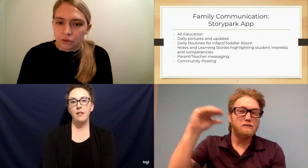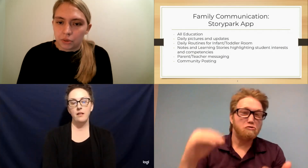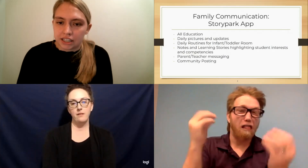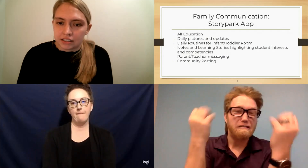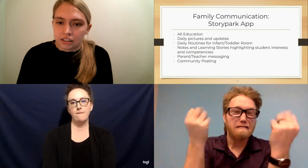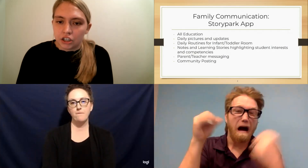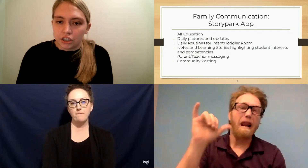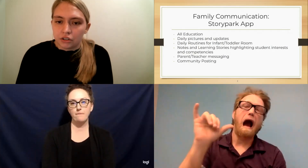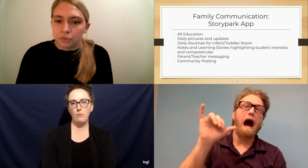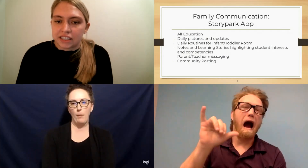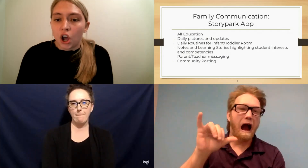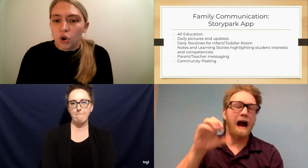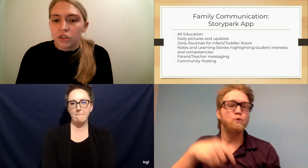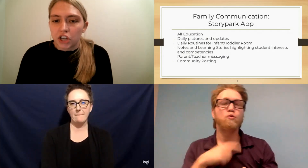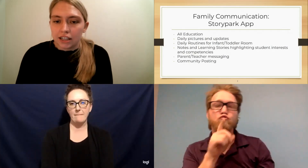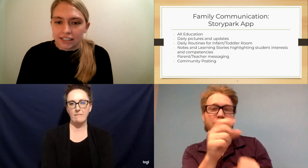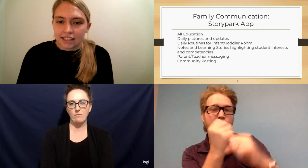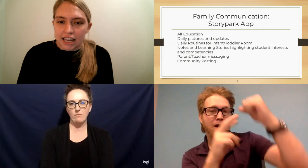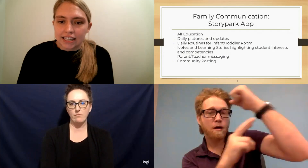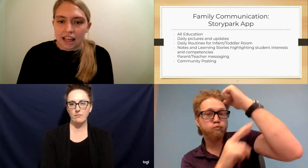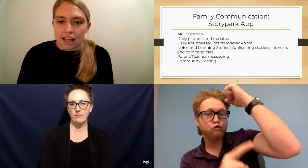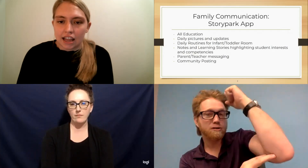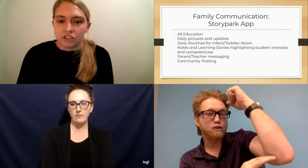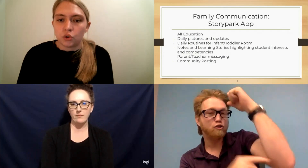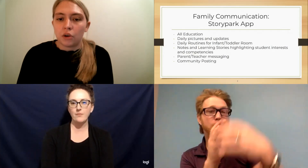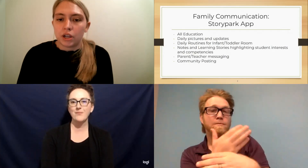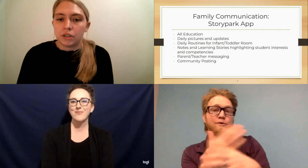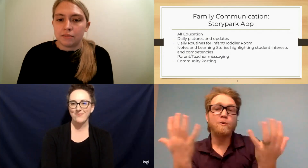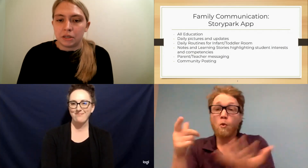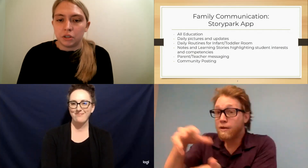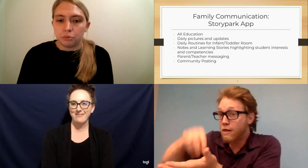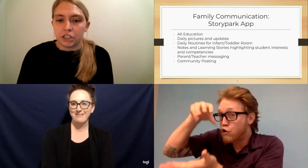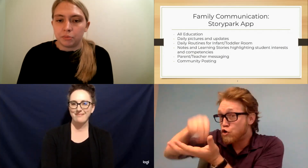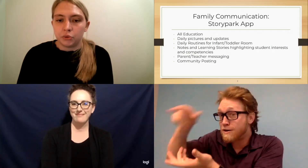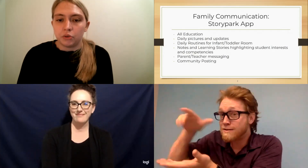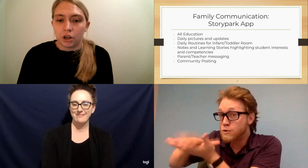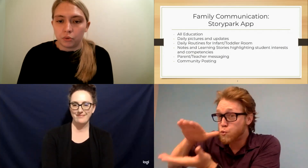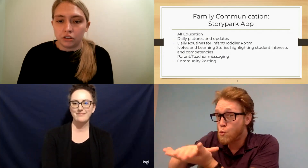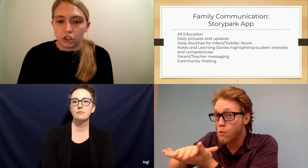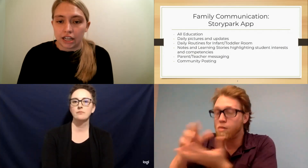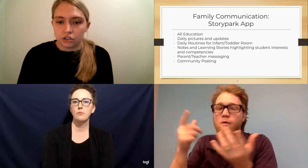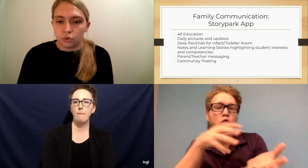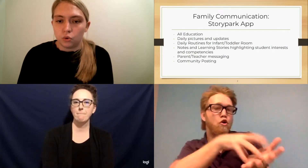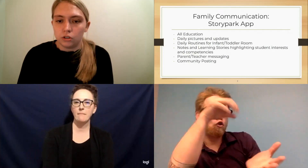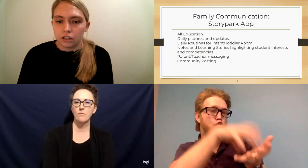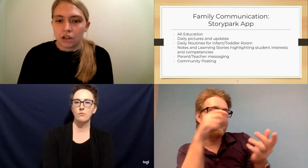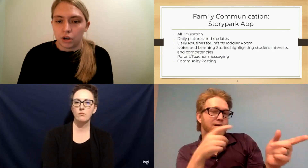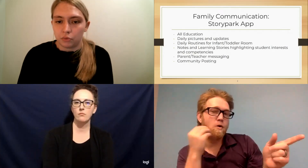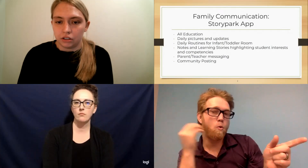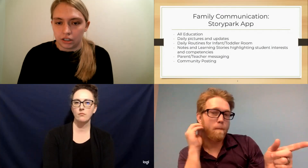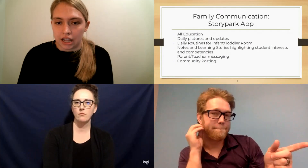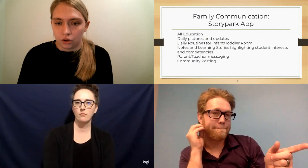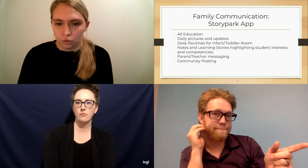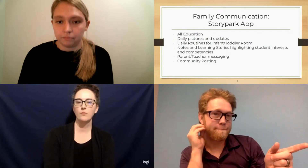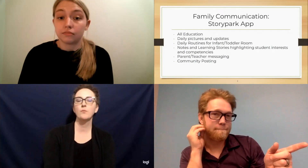and that way we say, oh, the child is signing that. And so that way we can build a bridge between what we learn at school and what